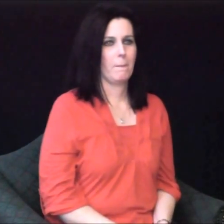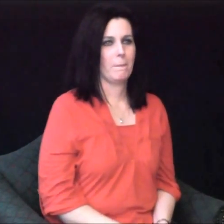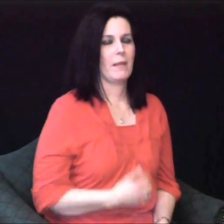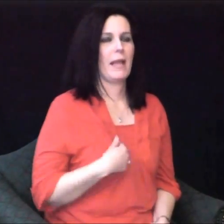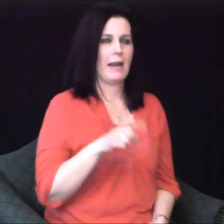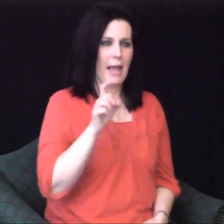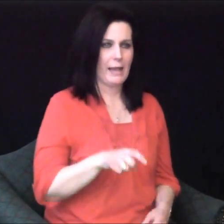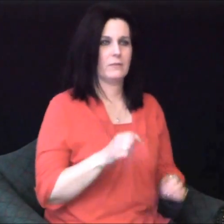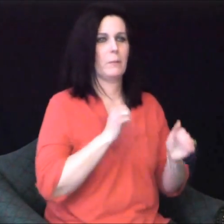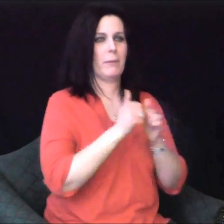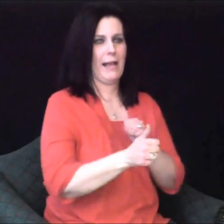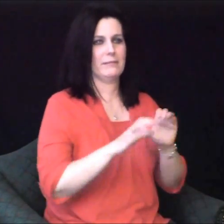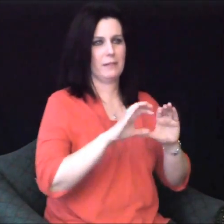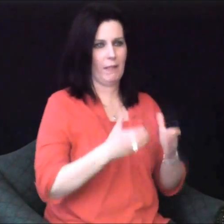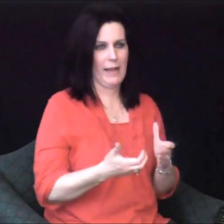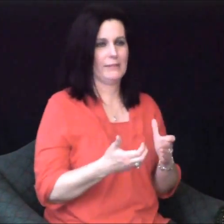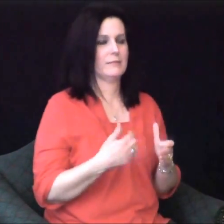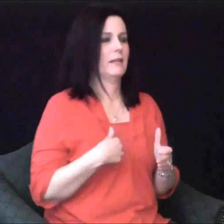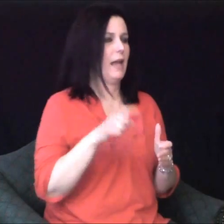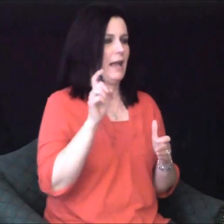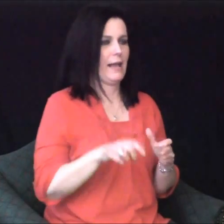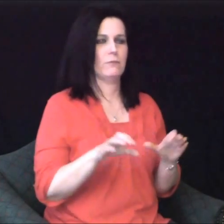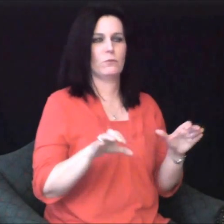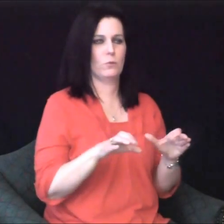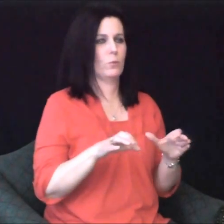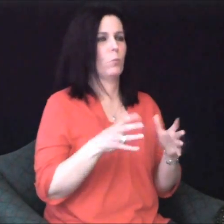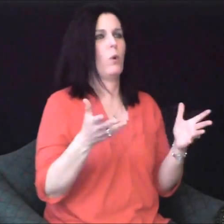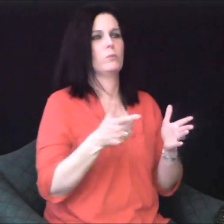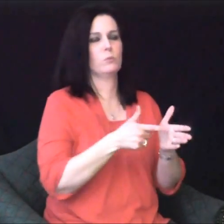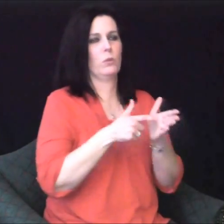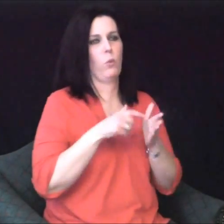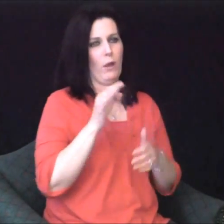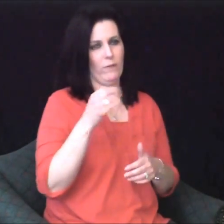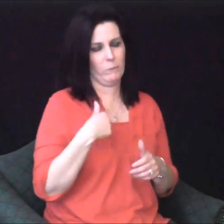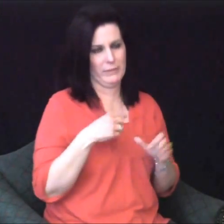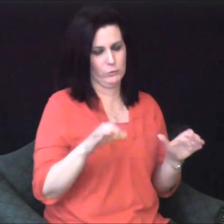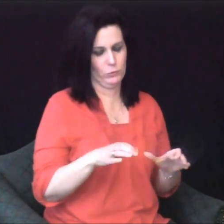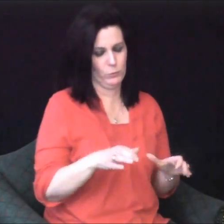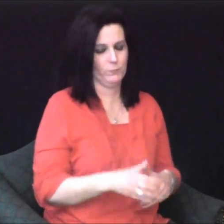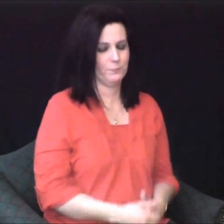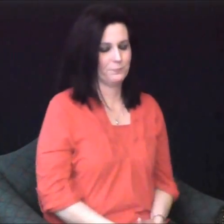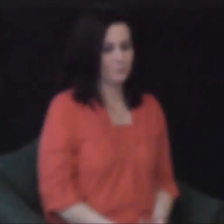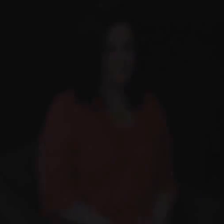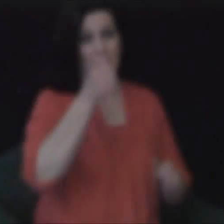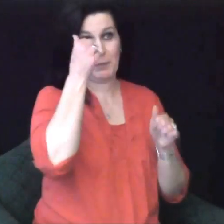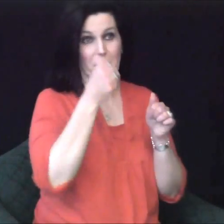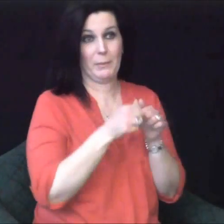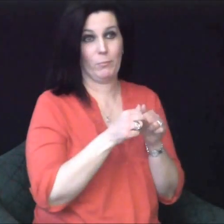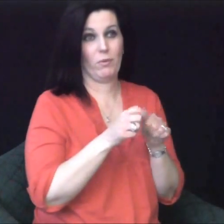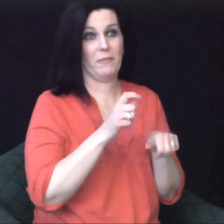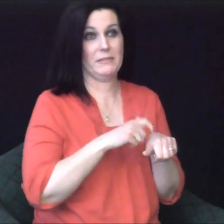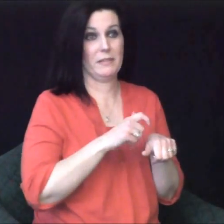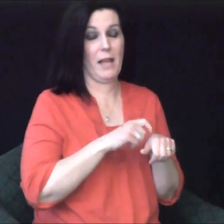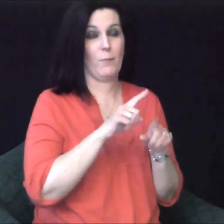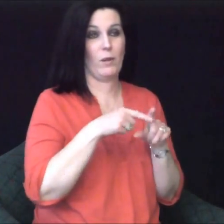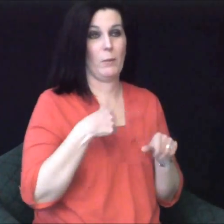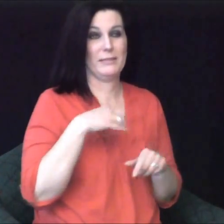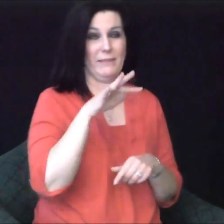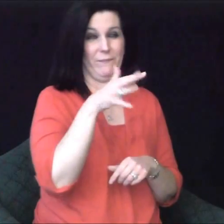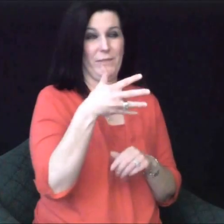school and I had to pass class. I had to do what was required of me to do. I remember the time when I